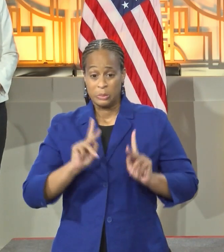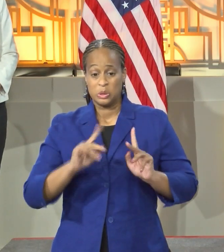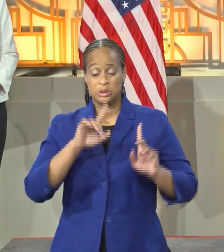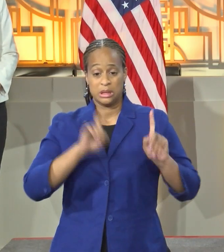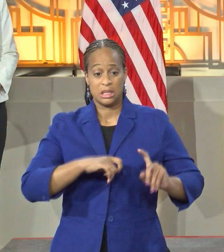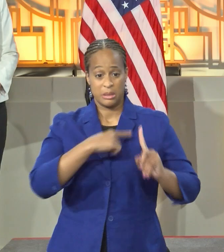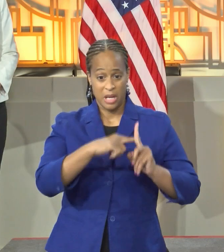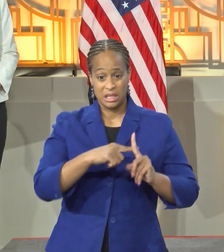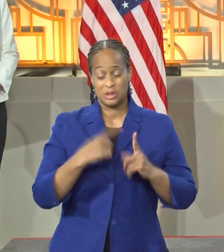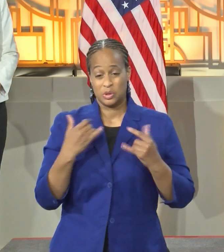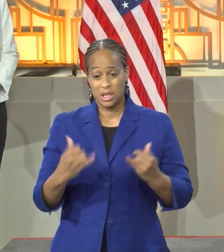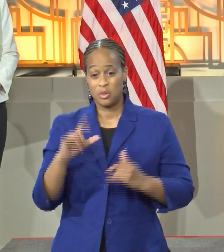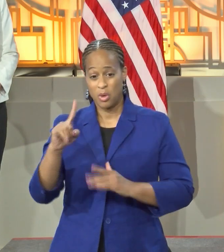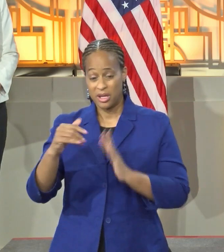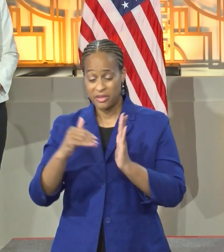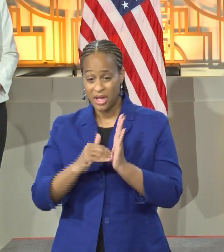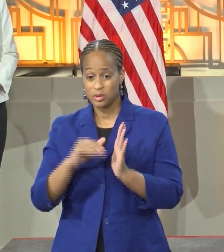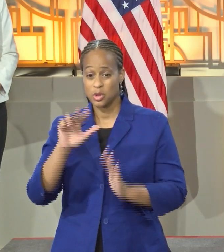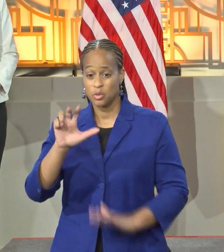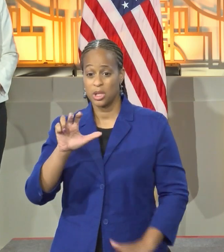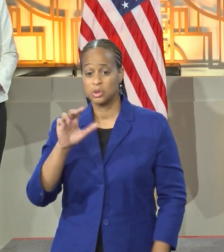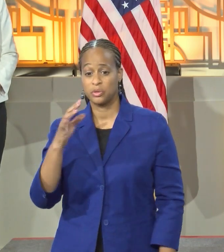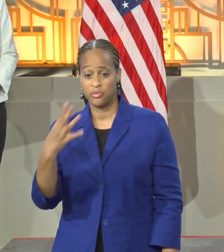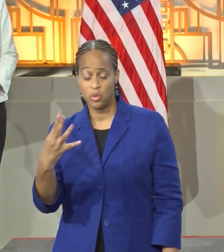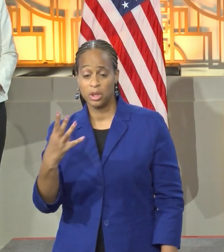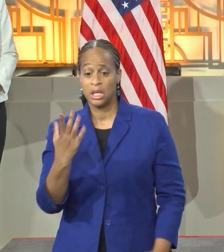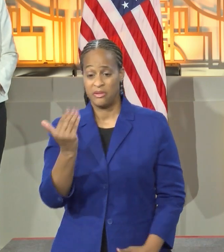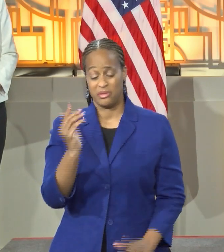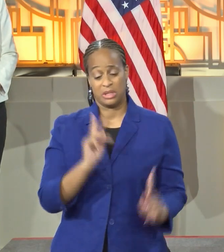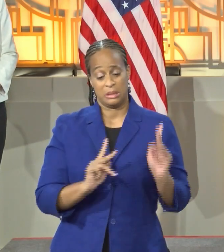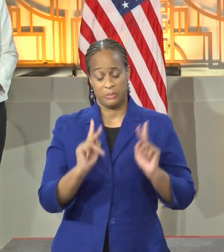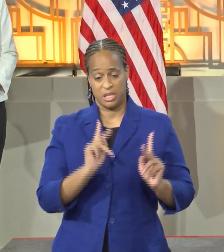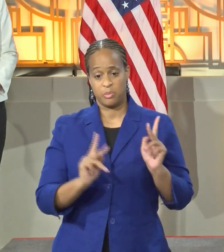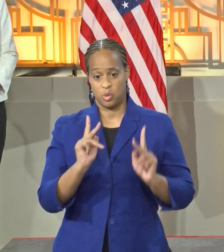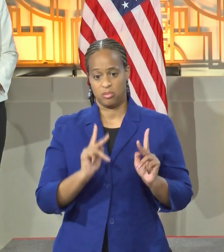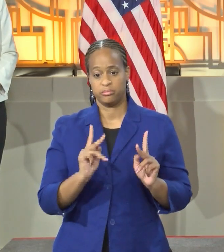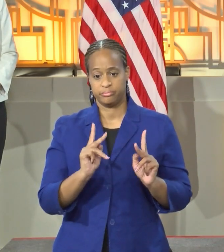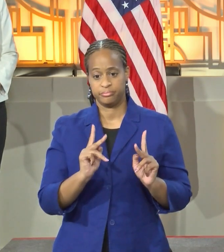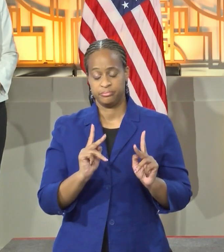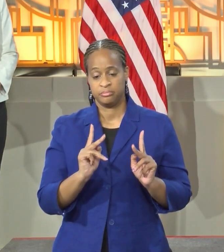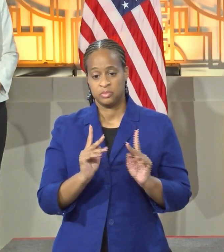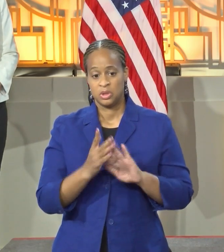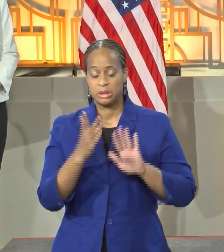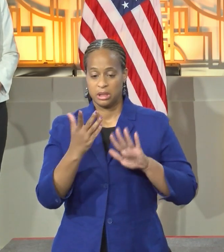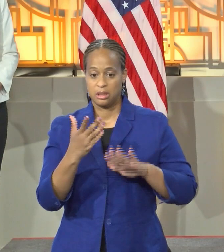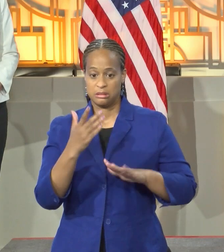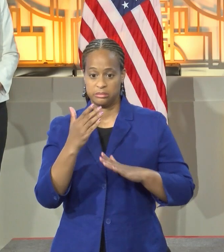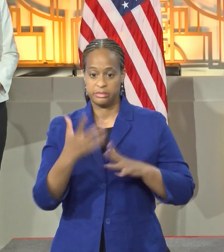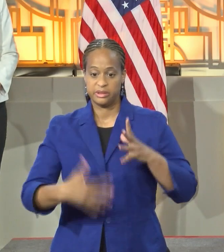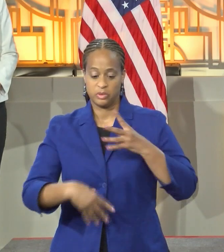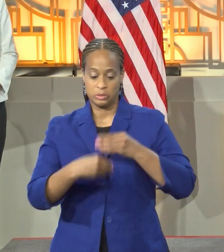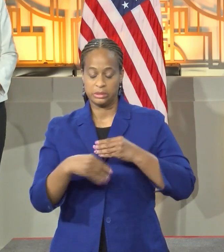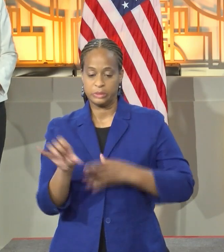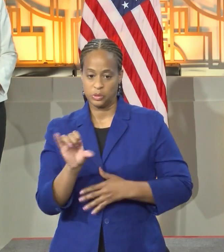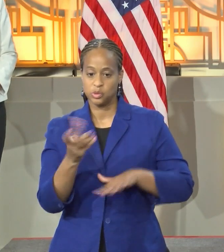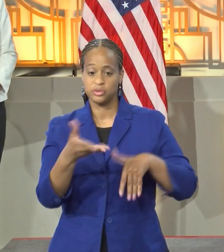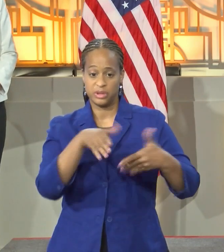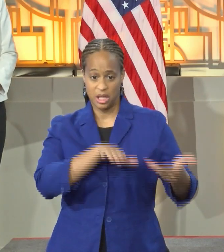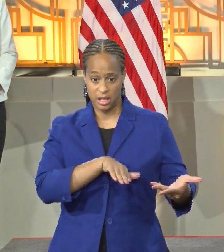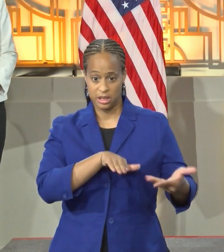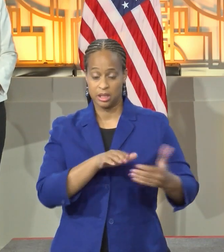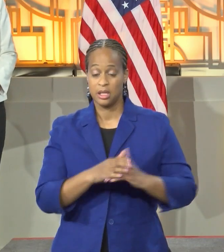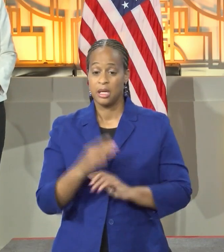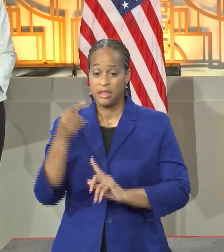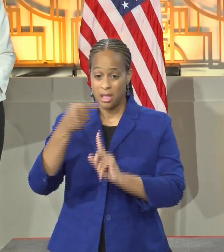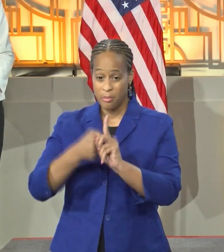is 1,304, and 15 people who we are adding to the list who have died. In the month